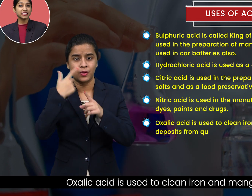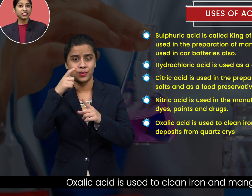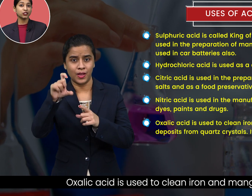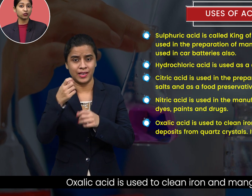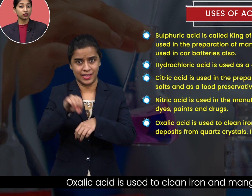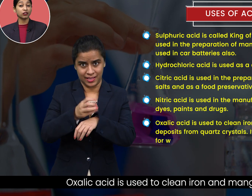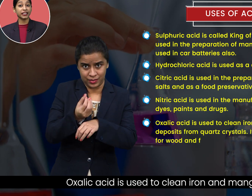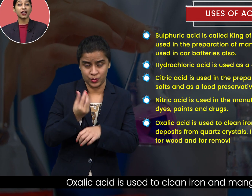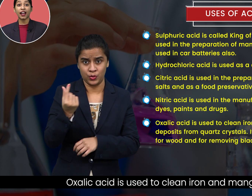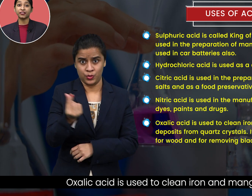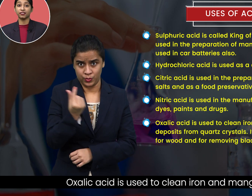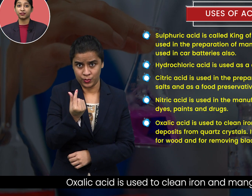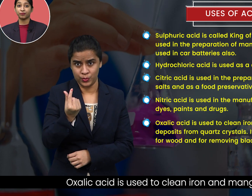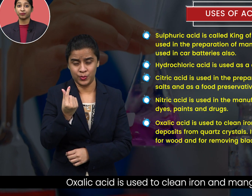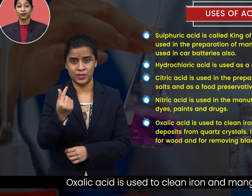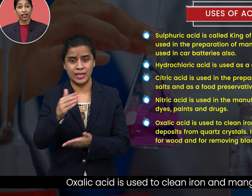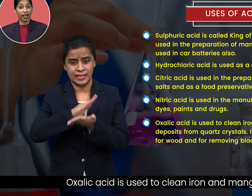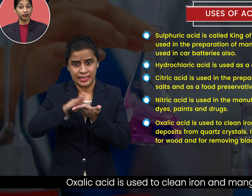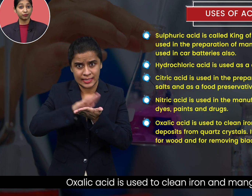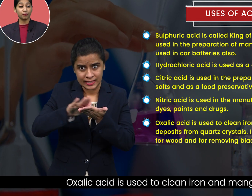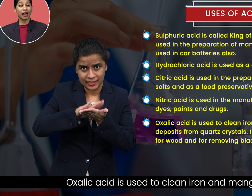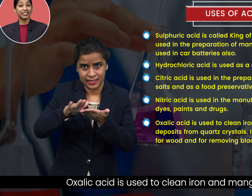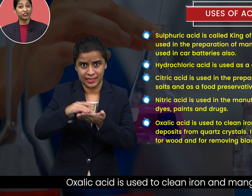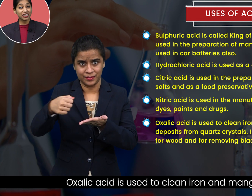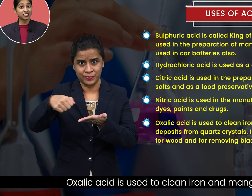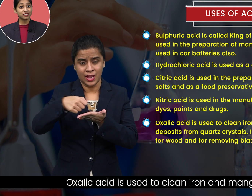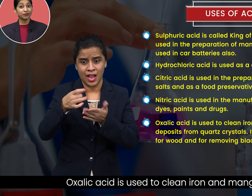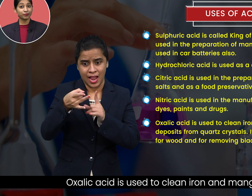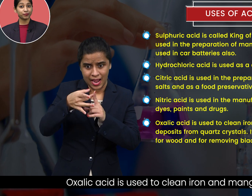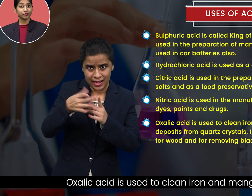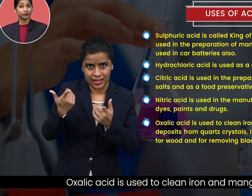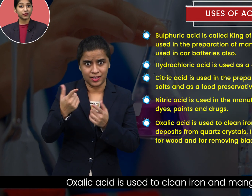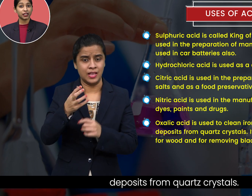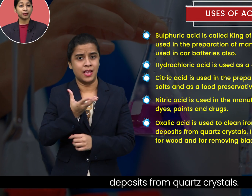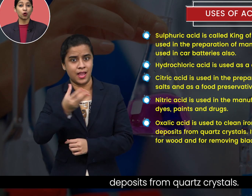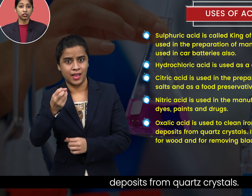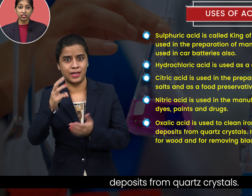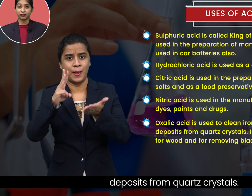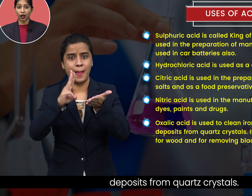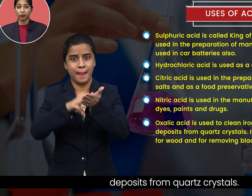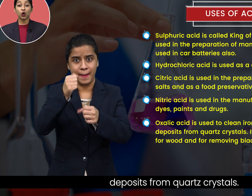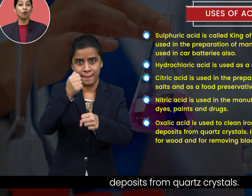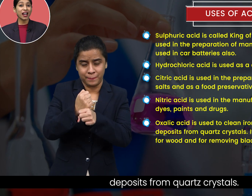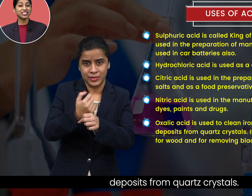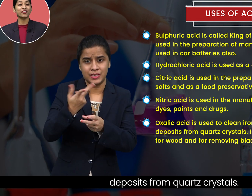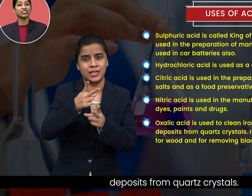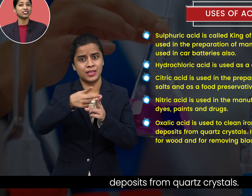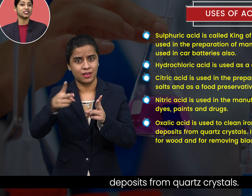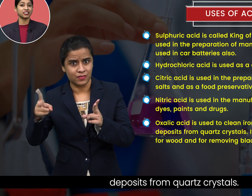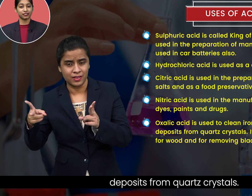Oxalic acid is used to clean iron and manganese deposits from